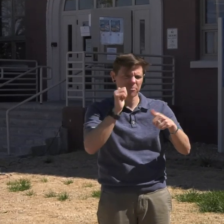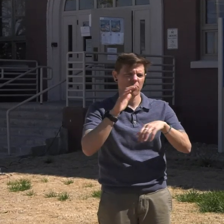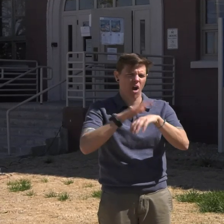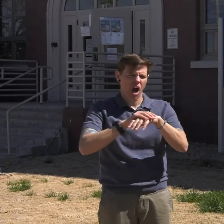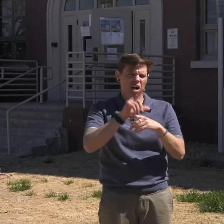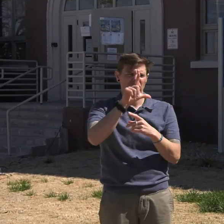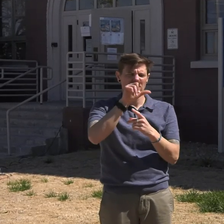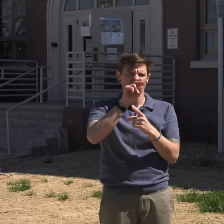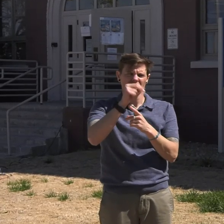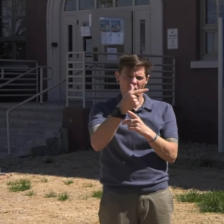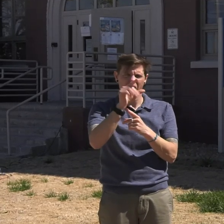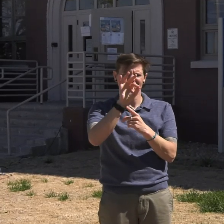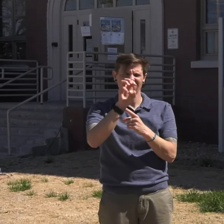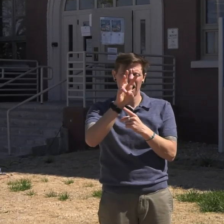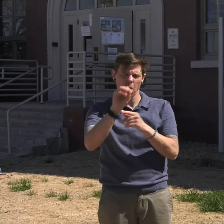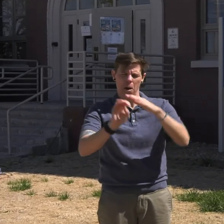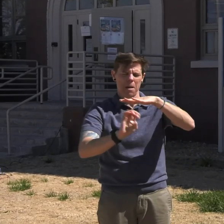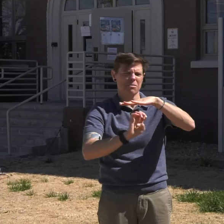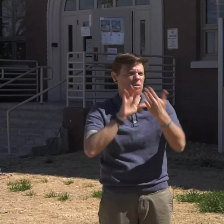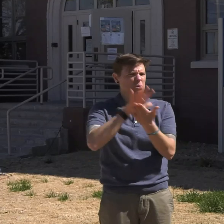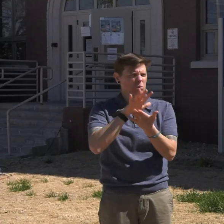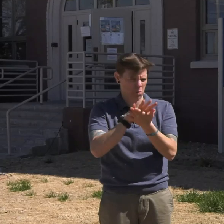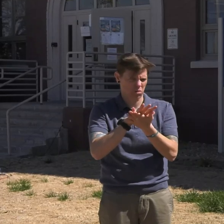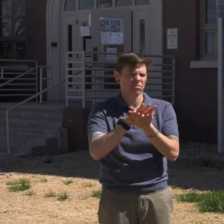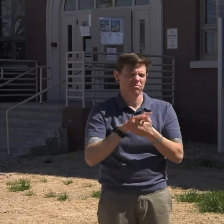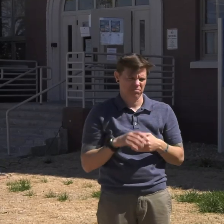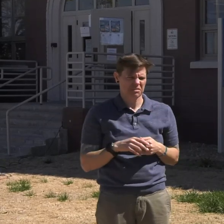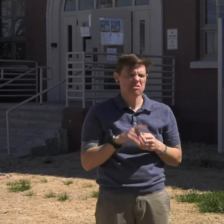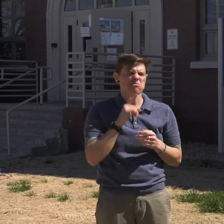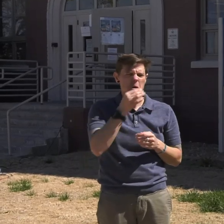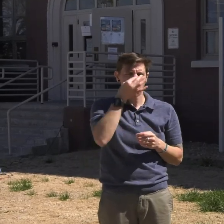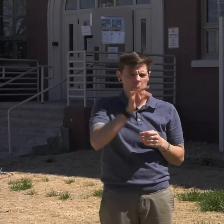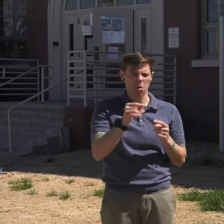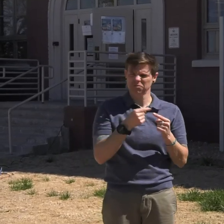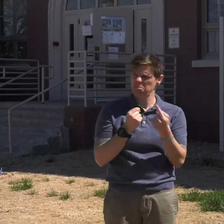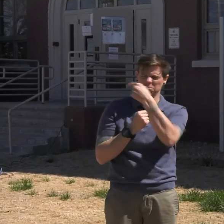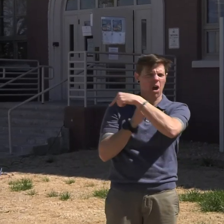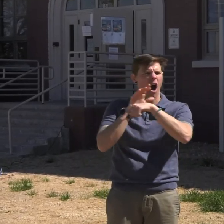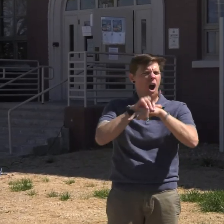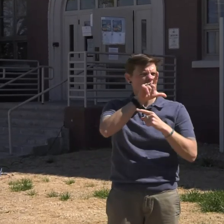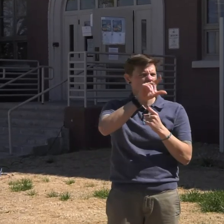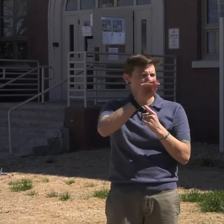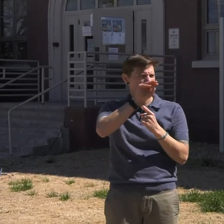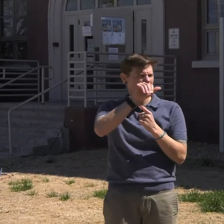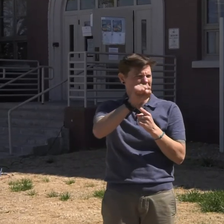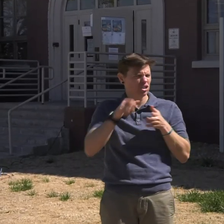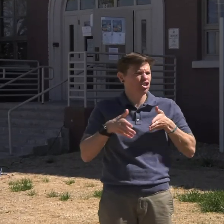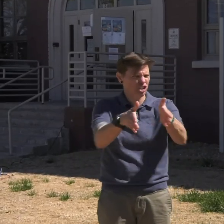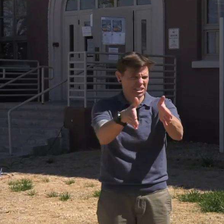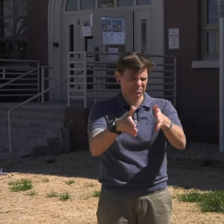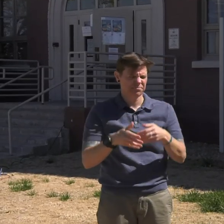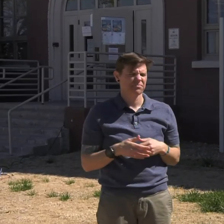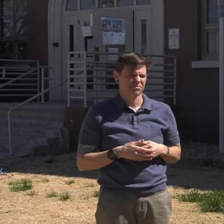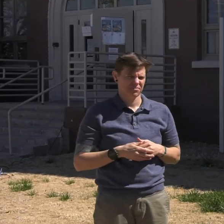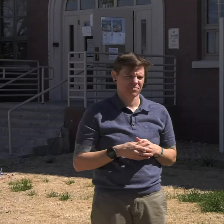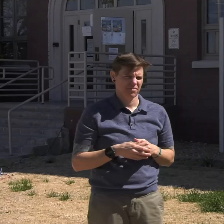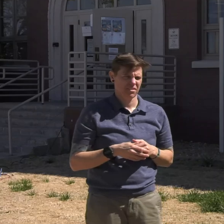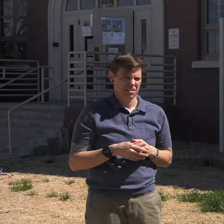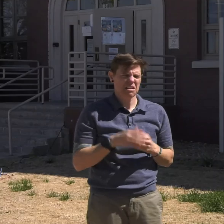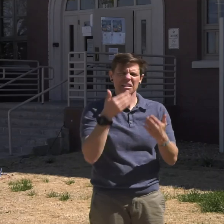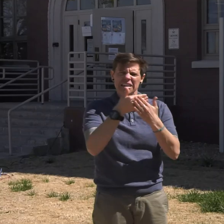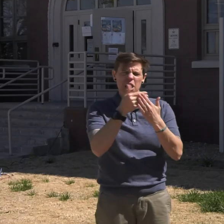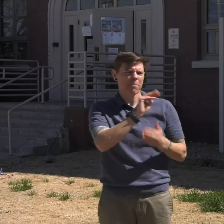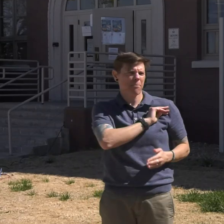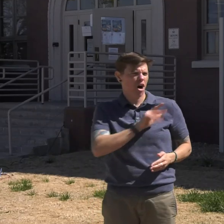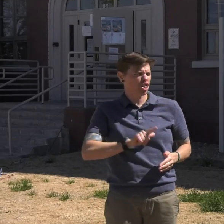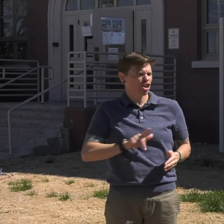outside of downtown. And also, it's kind of at the corner of Dr. Martin Luther King and Walnut Street. Also, if